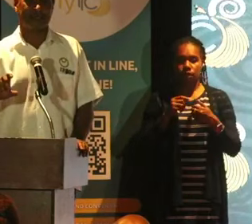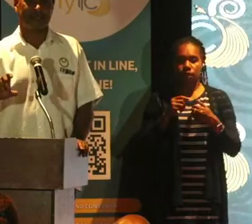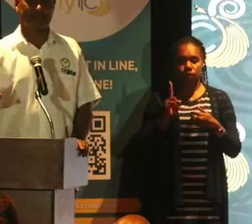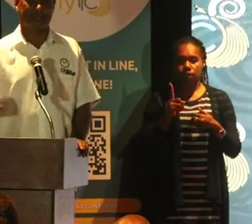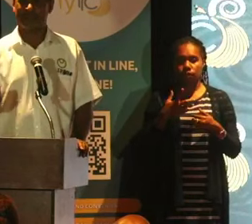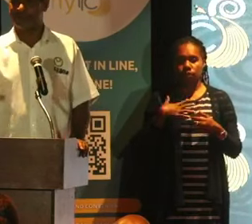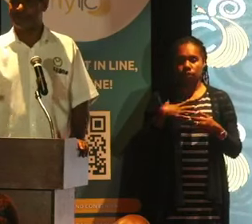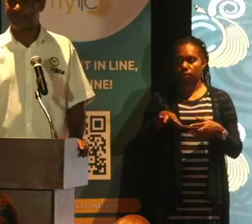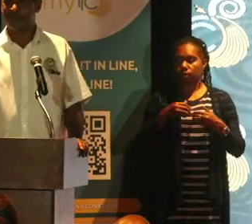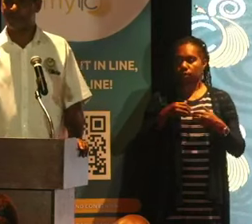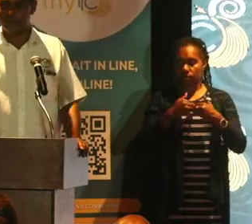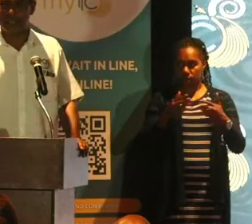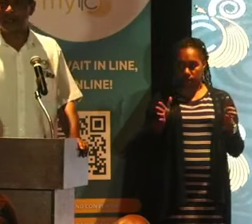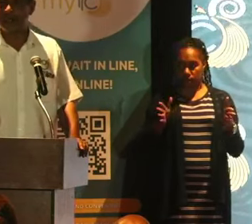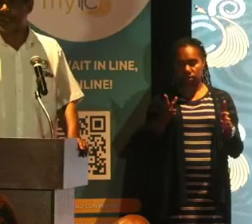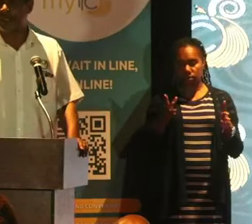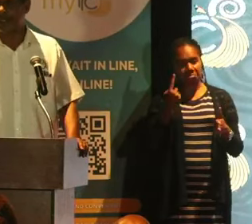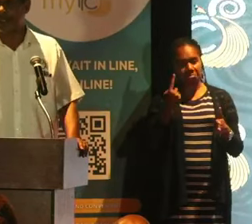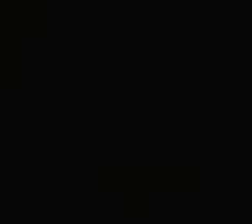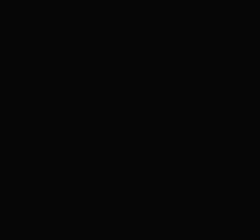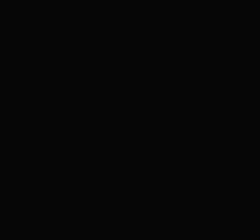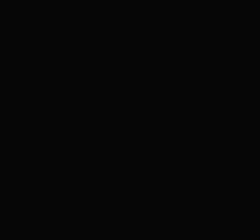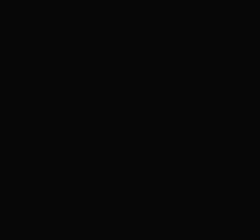like PMV,